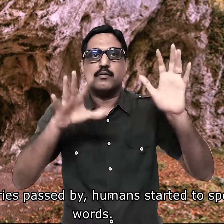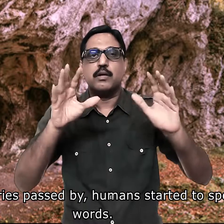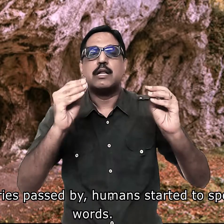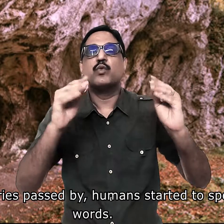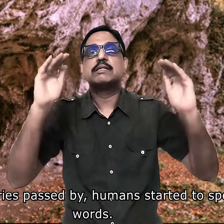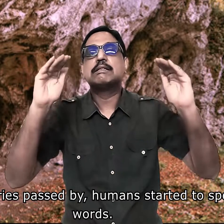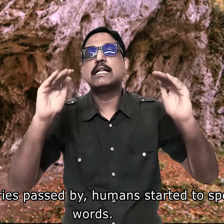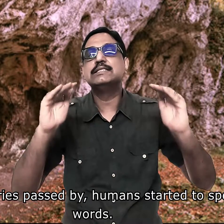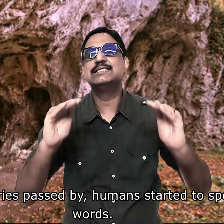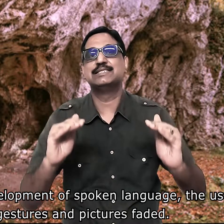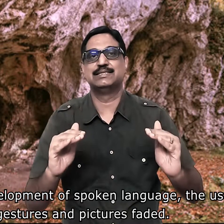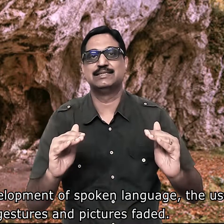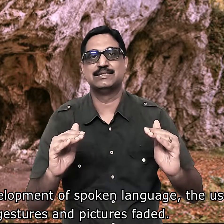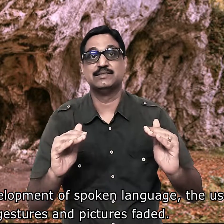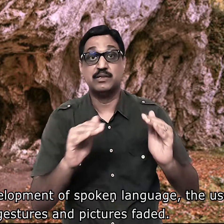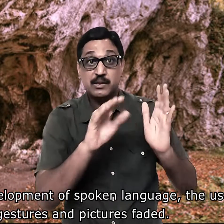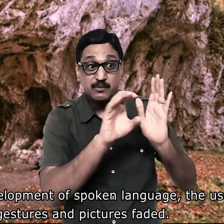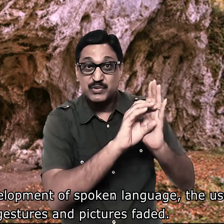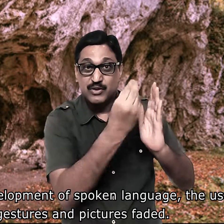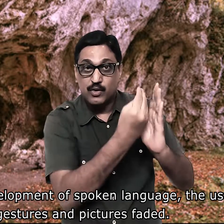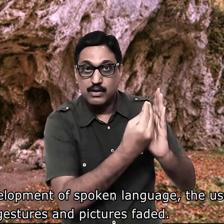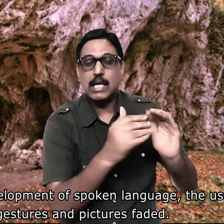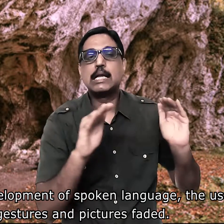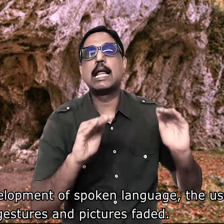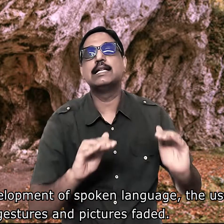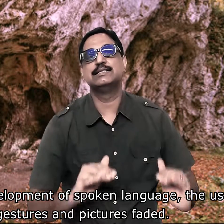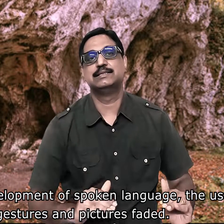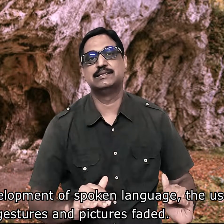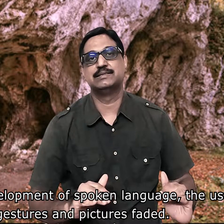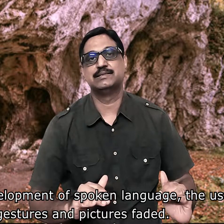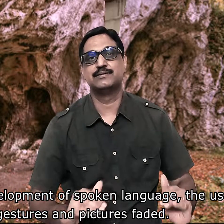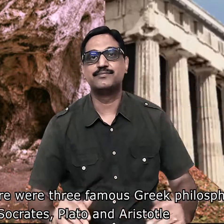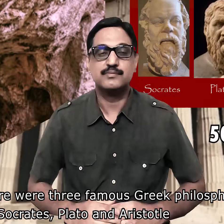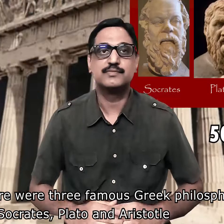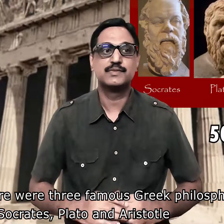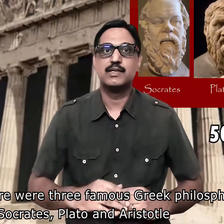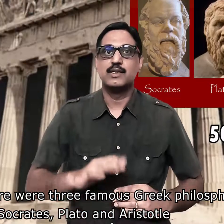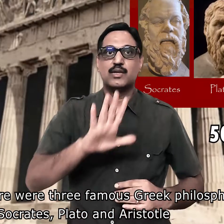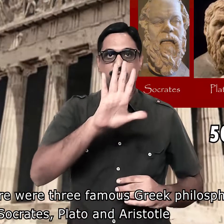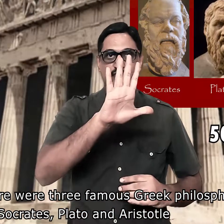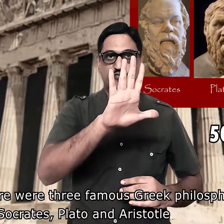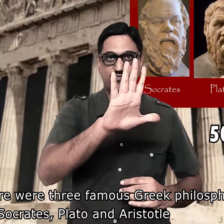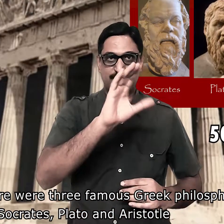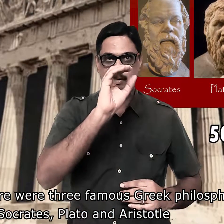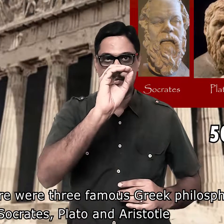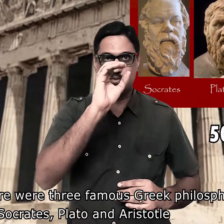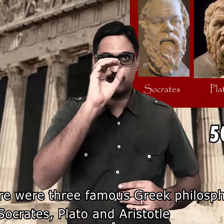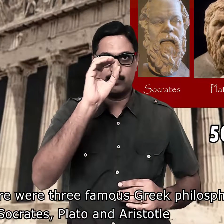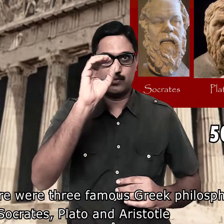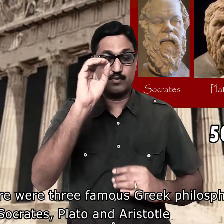To communicate with each other. Due to the development of spoken language, the usage of gestures and pictures